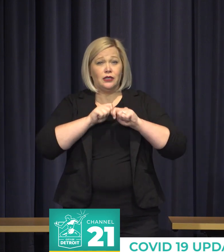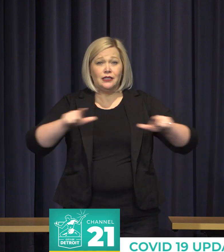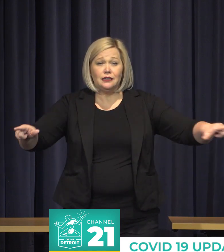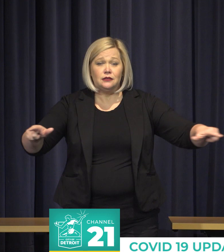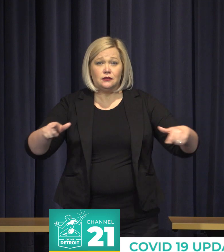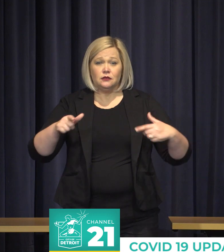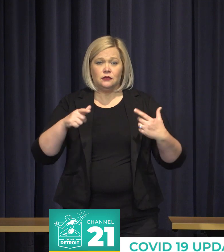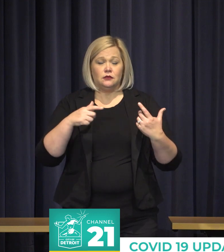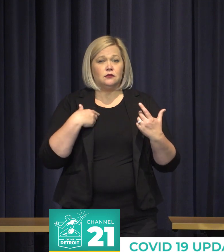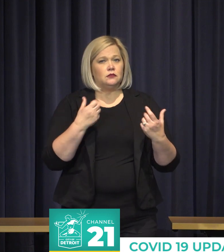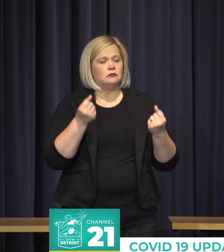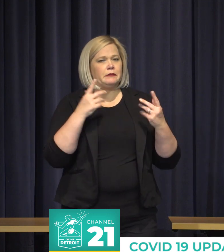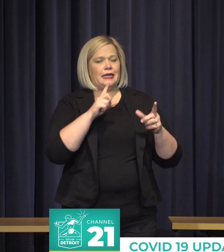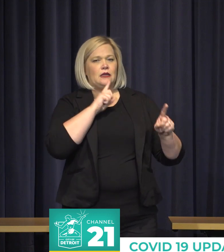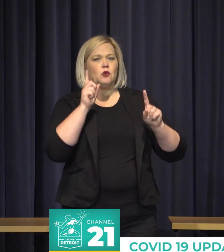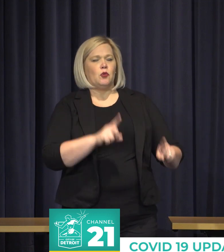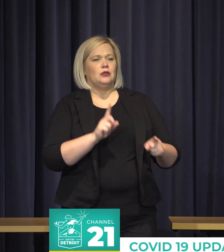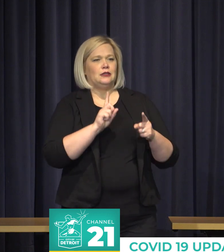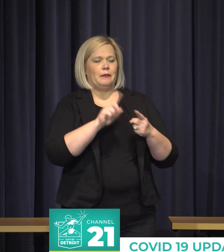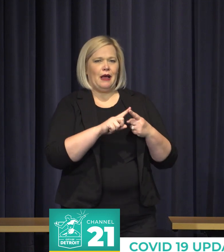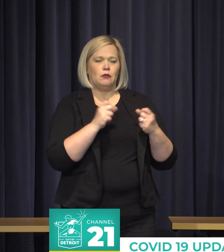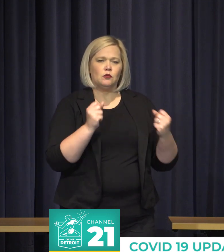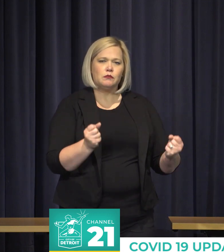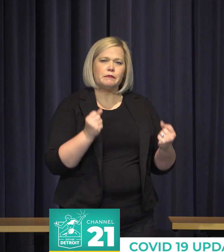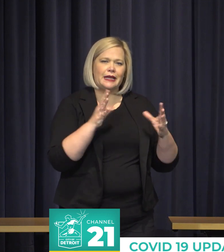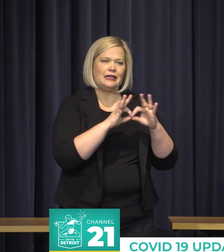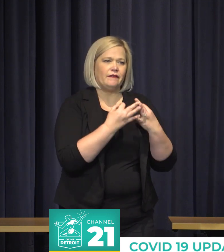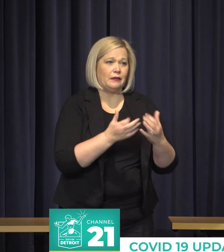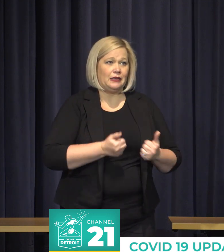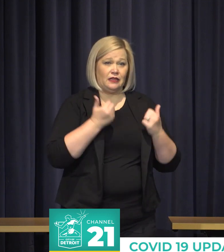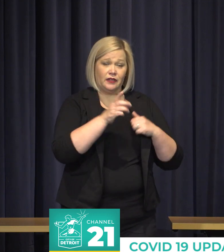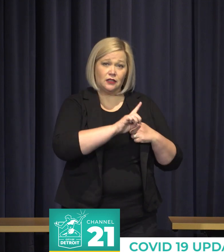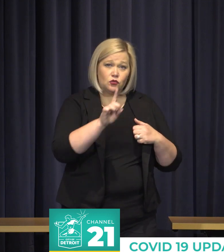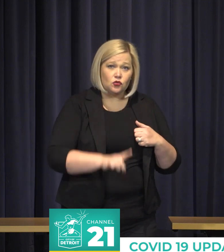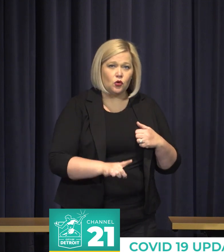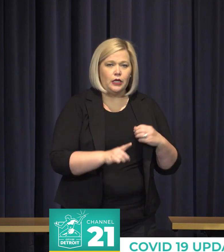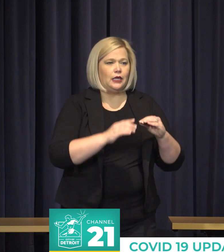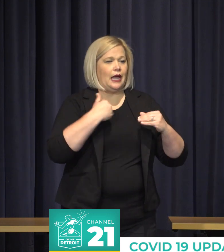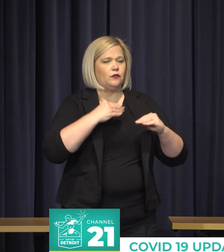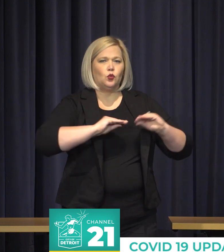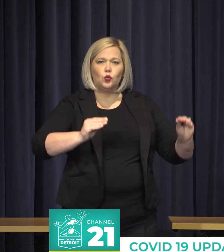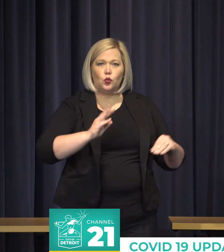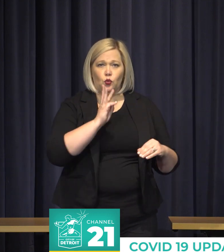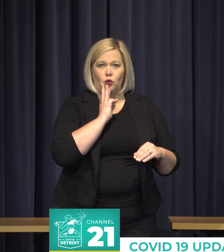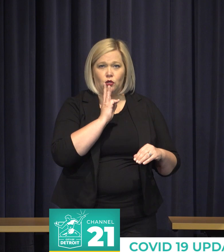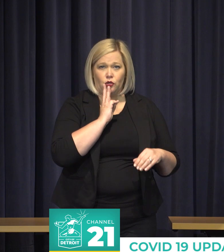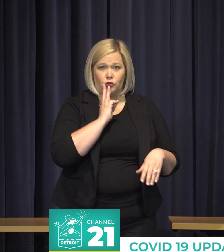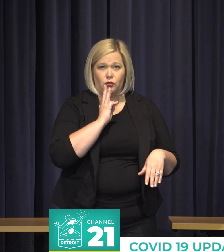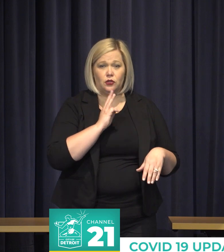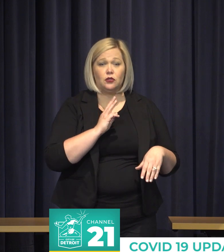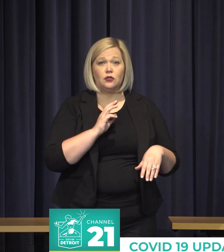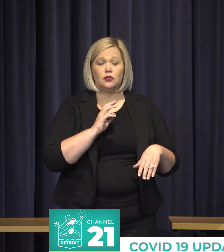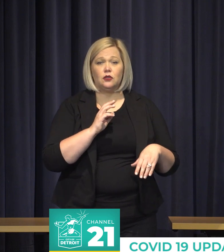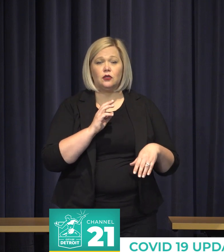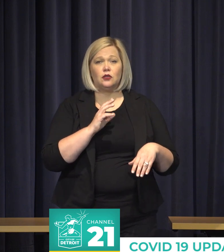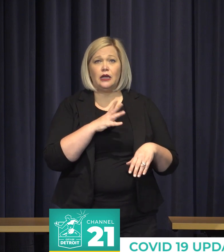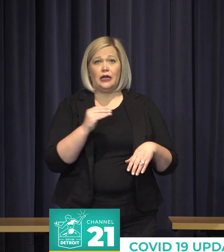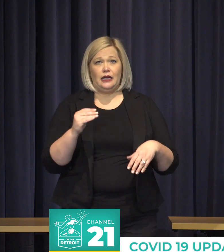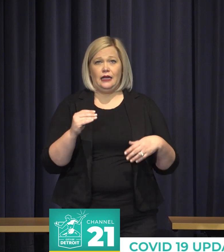been a number of reports about thousands of families living in Detroit without water. And